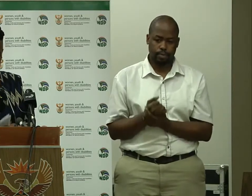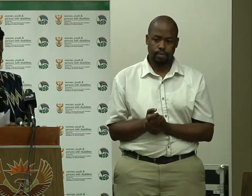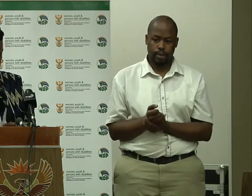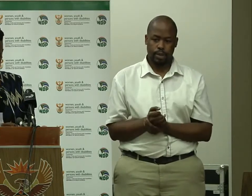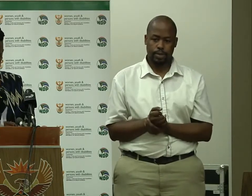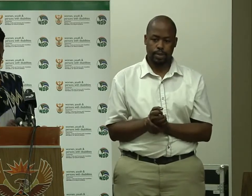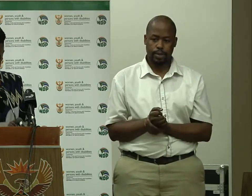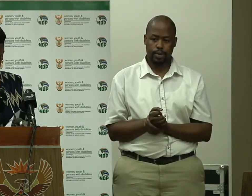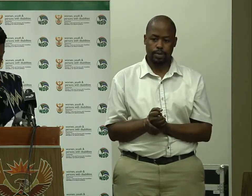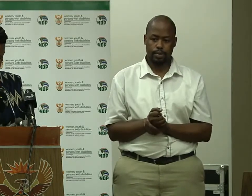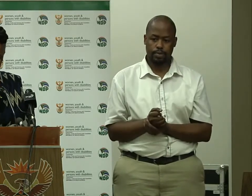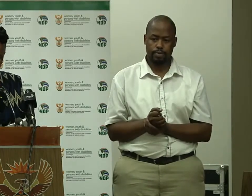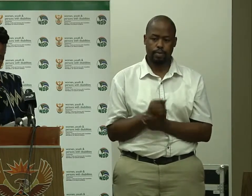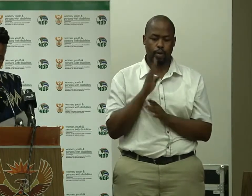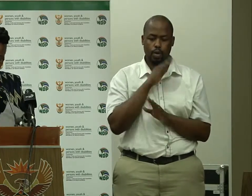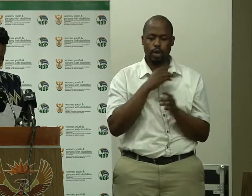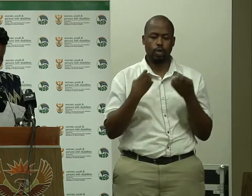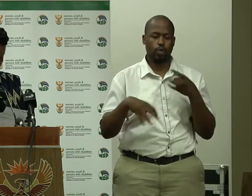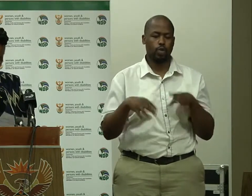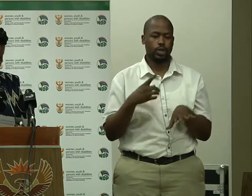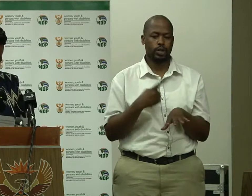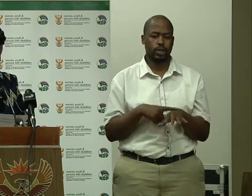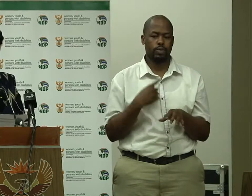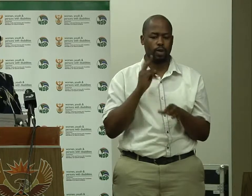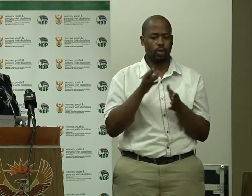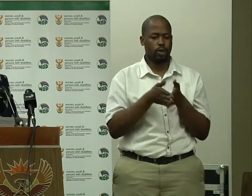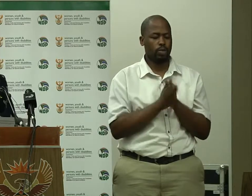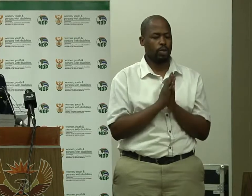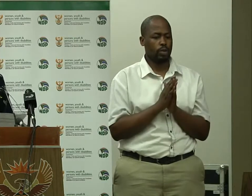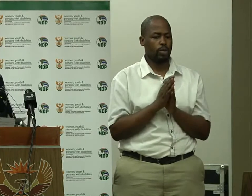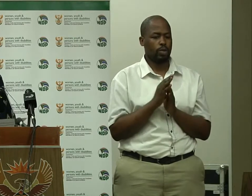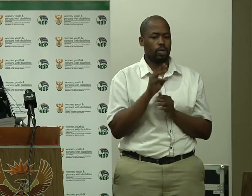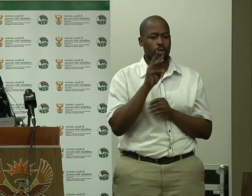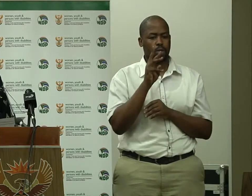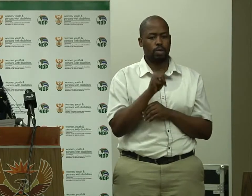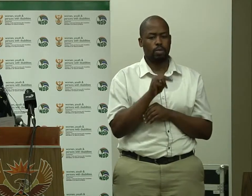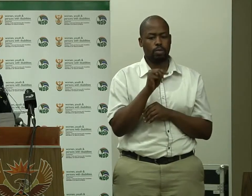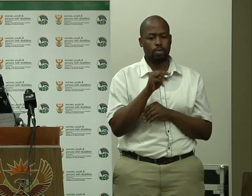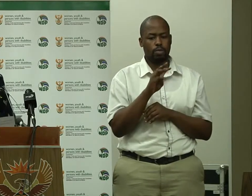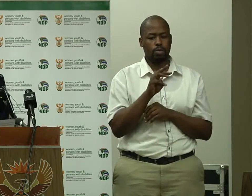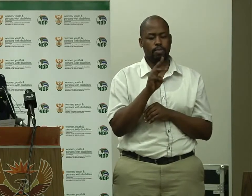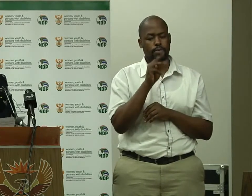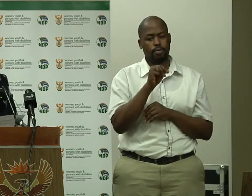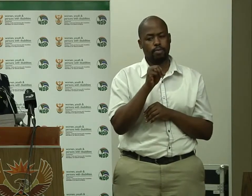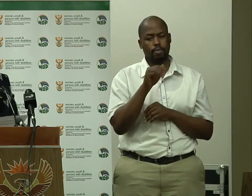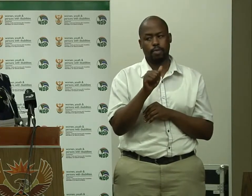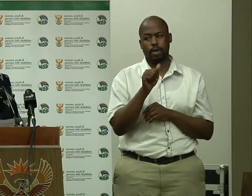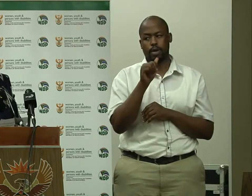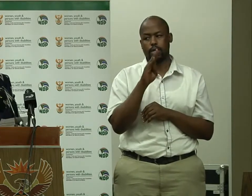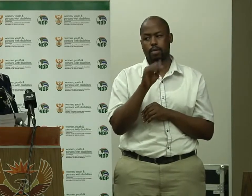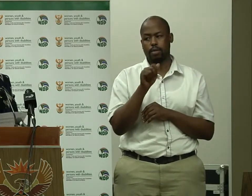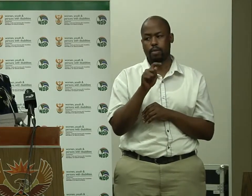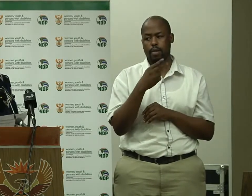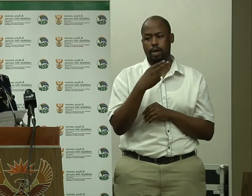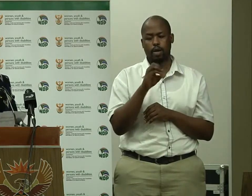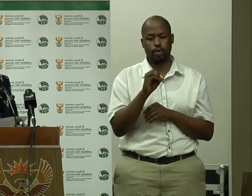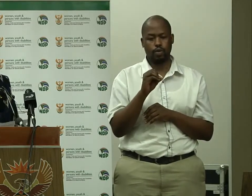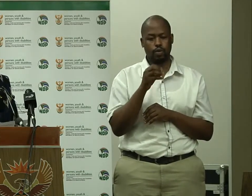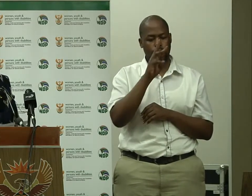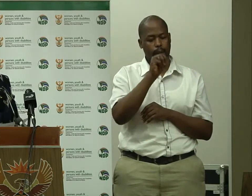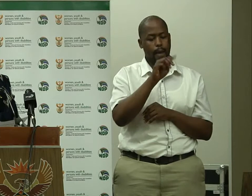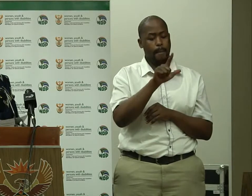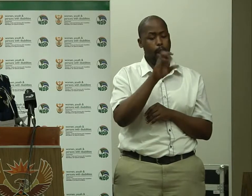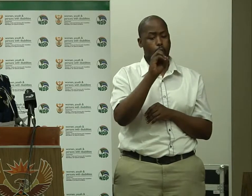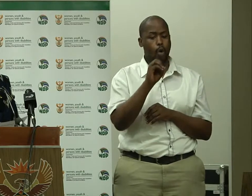respected. Without wasting time, I would like to call Ms. Mabato Ramompi, the media, the